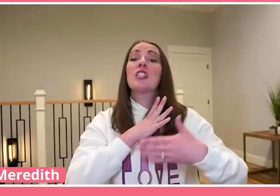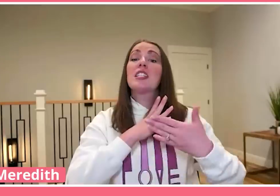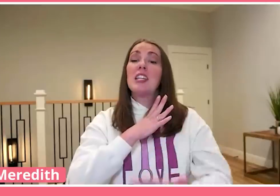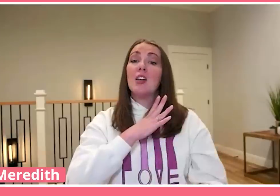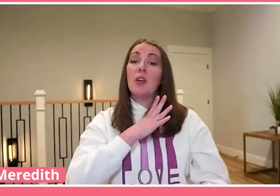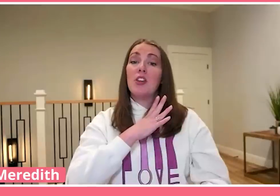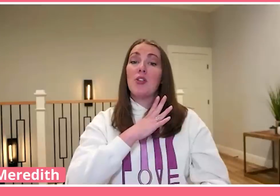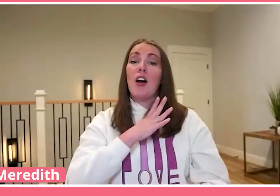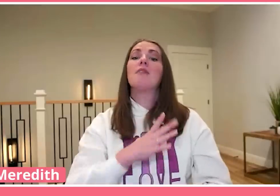done with your thought,